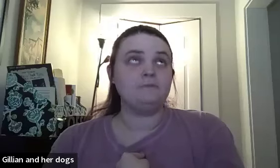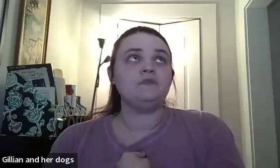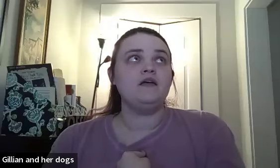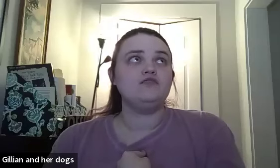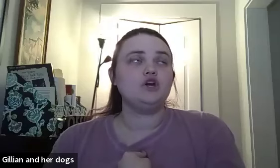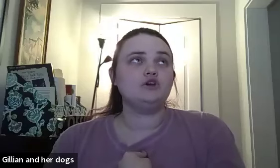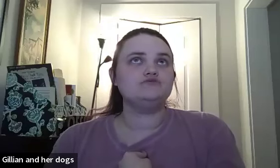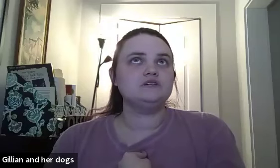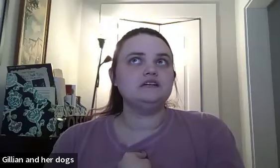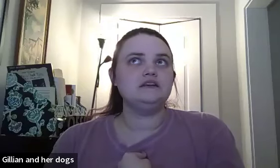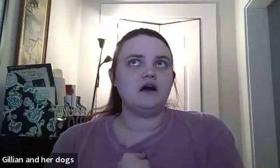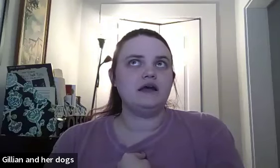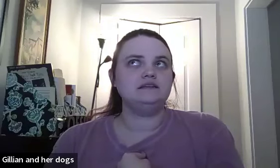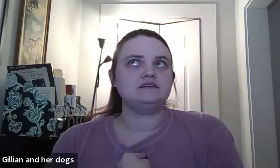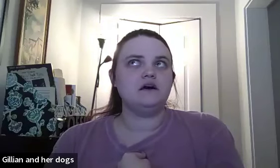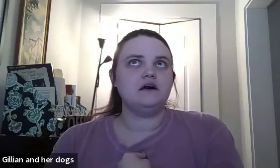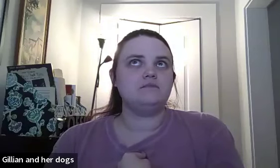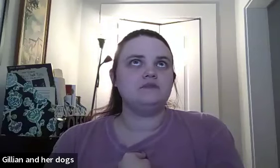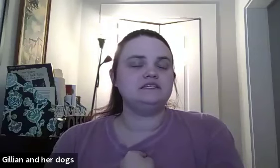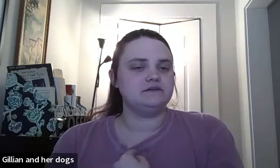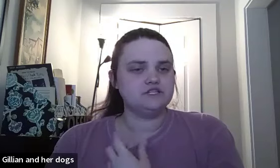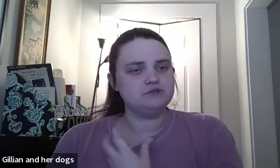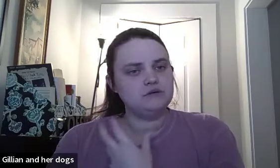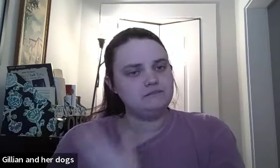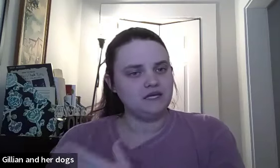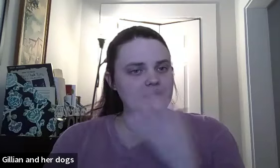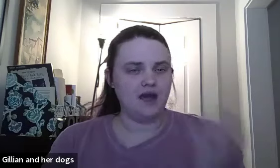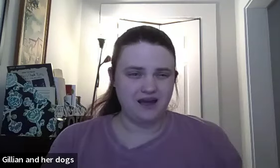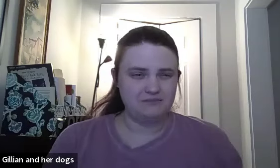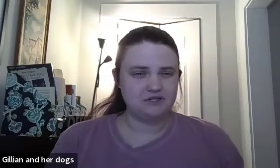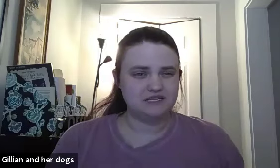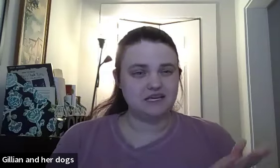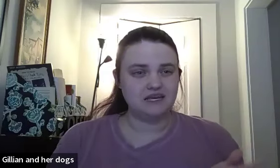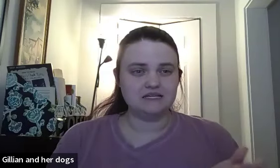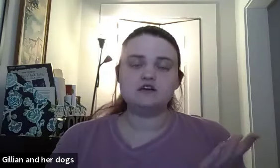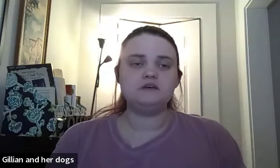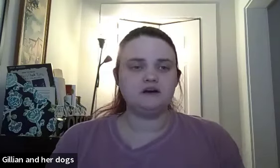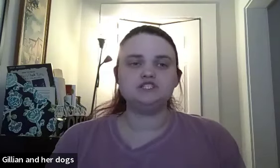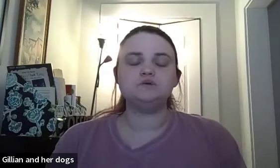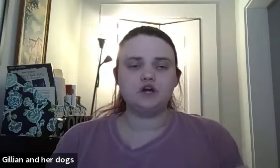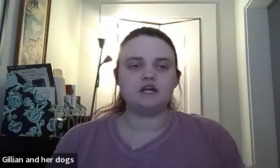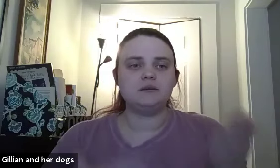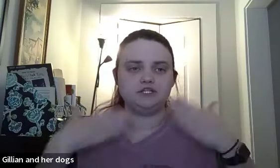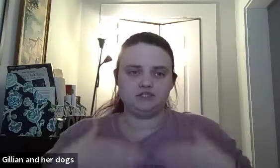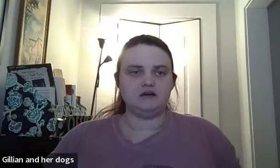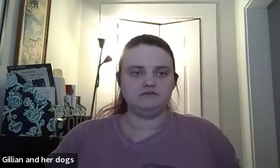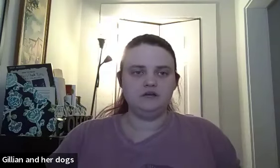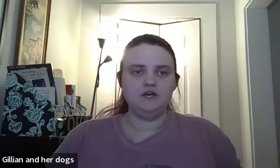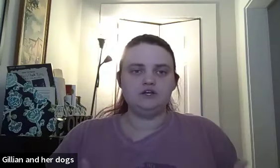I. There's really not the difference between me and I per se in ASL, because you are talking about yourself.